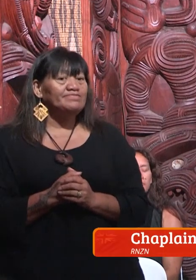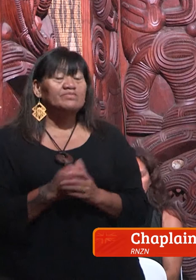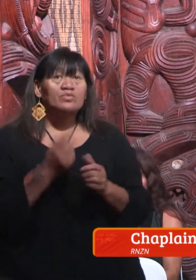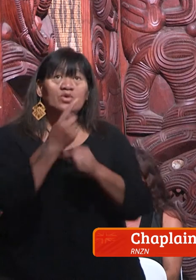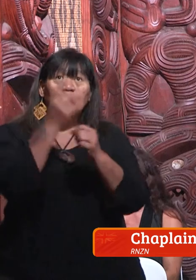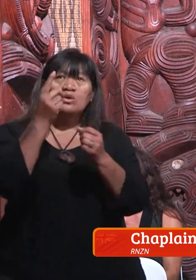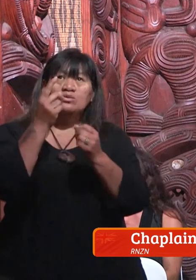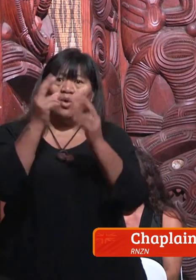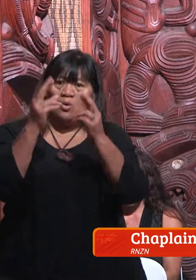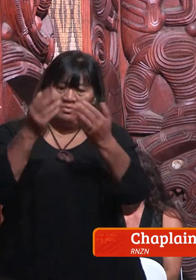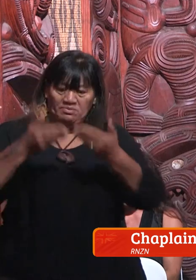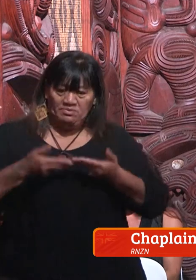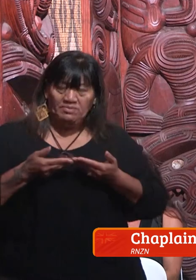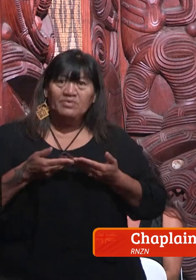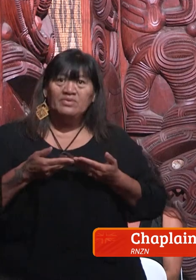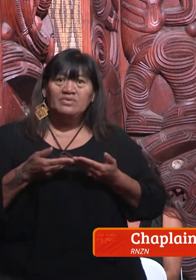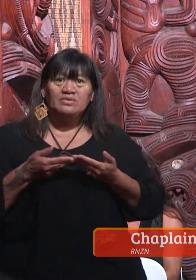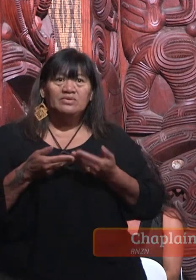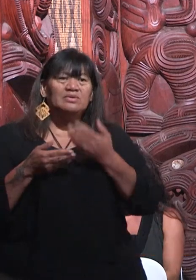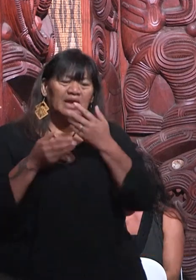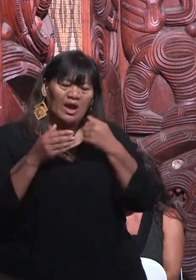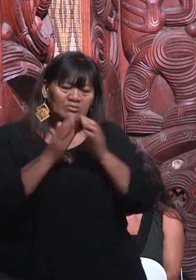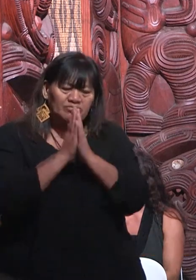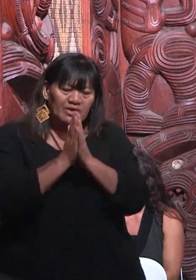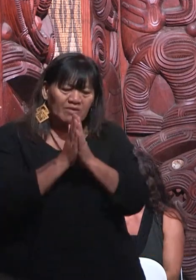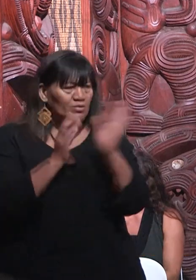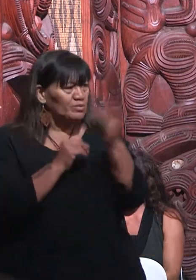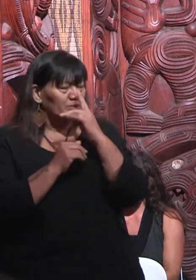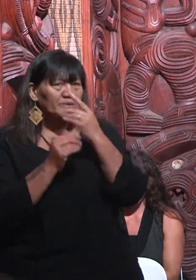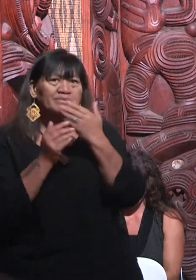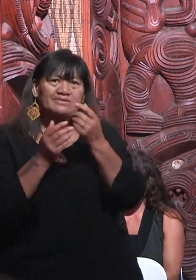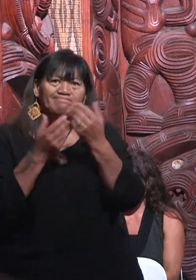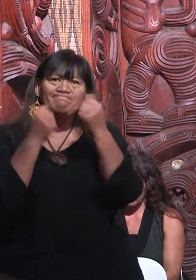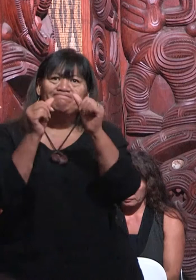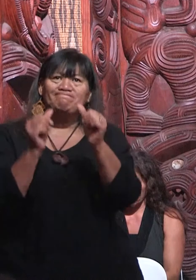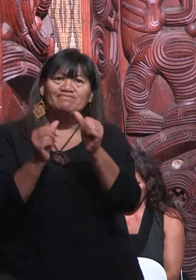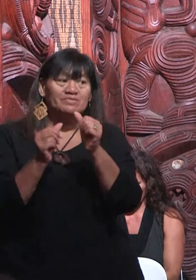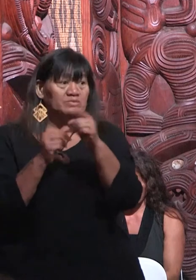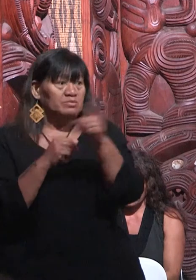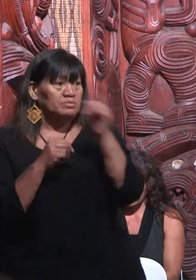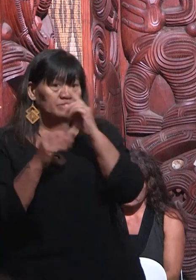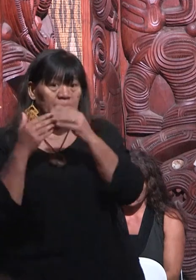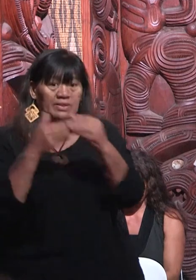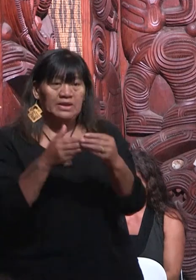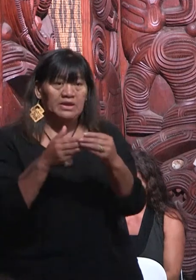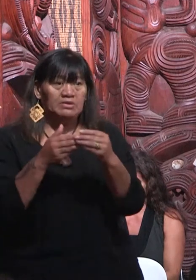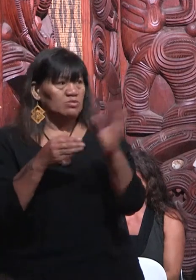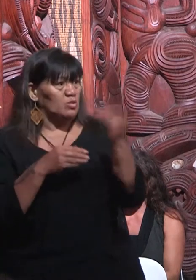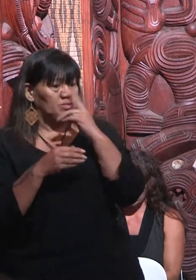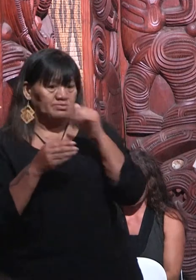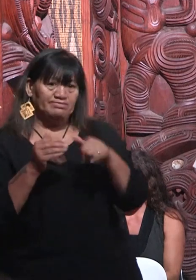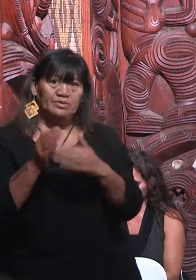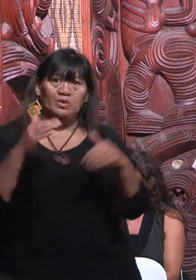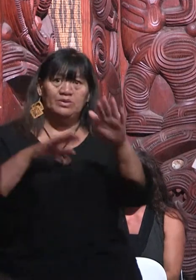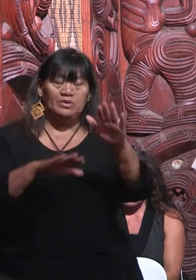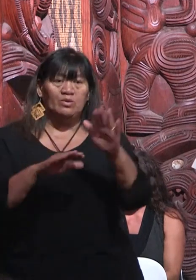God of hope, grant our prayer for the nation, its leaders and people, that